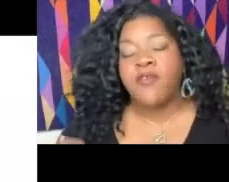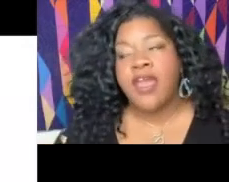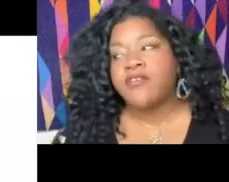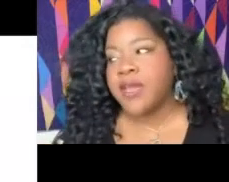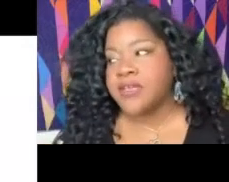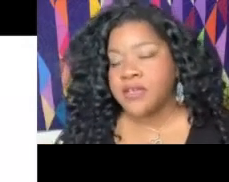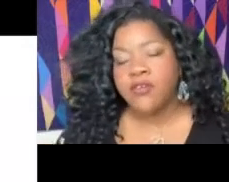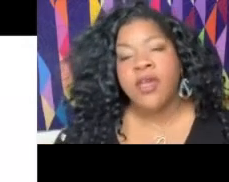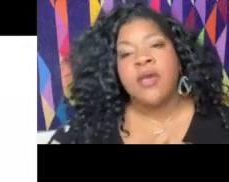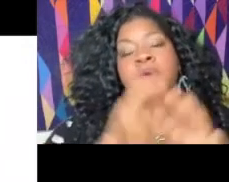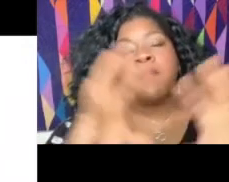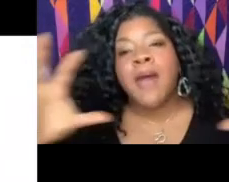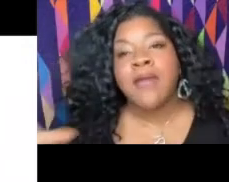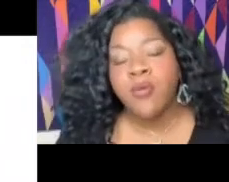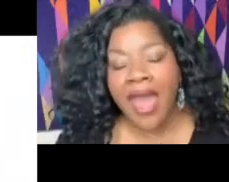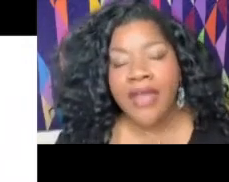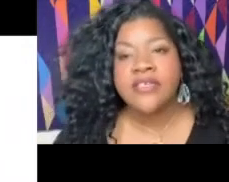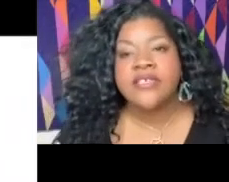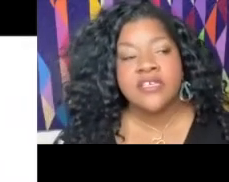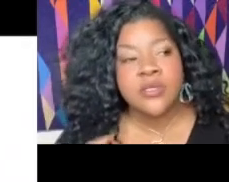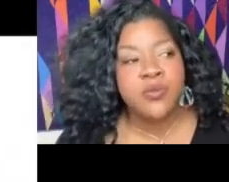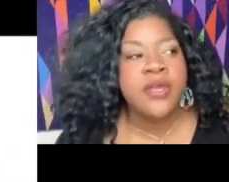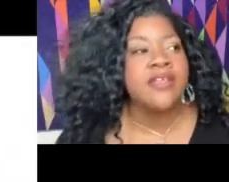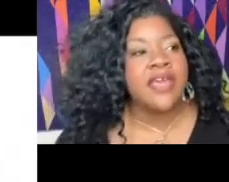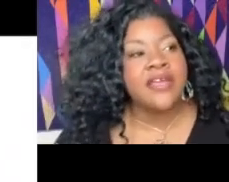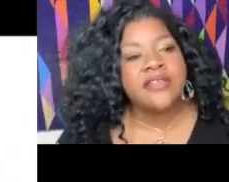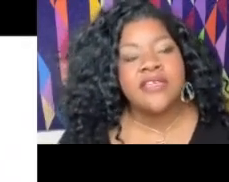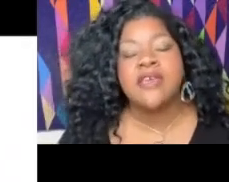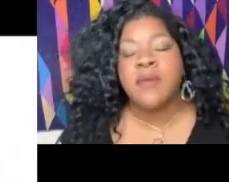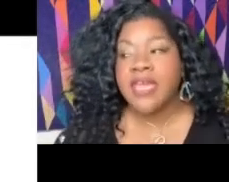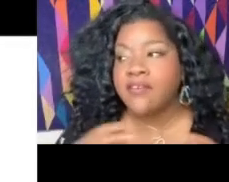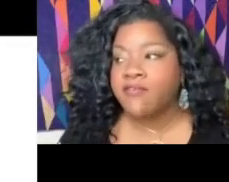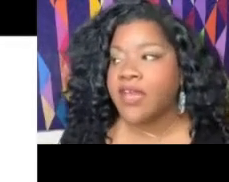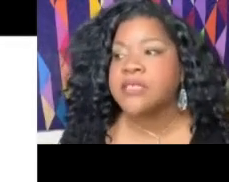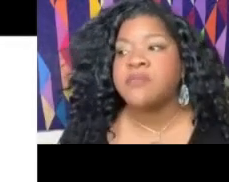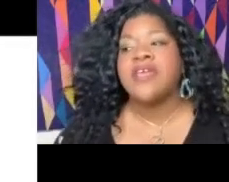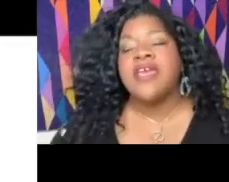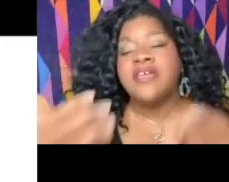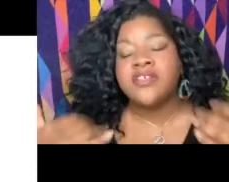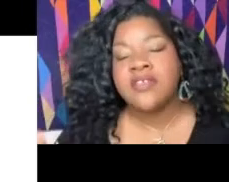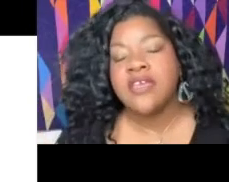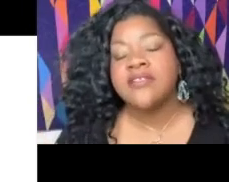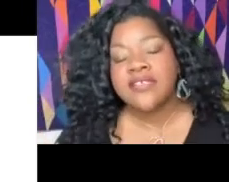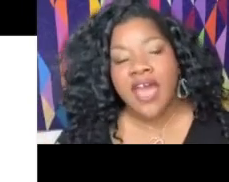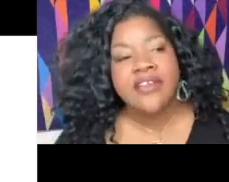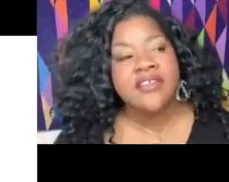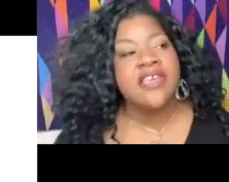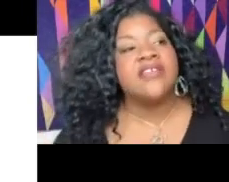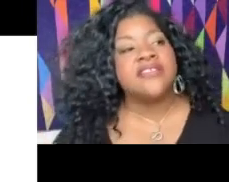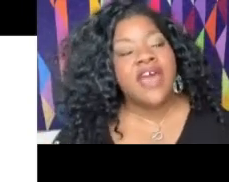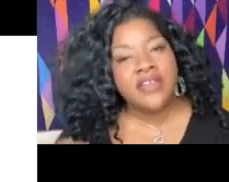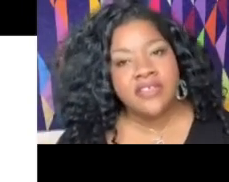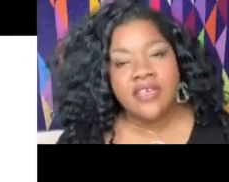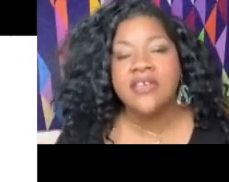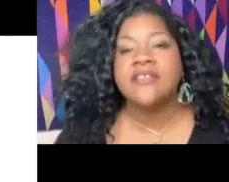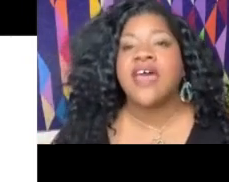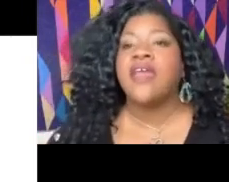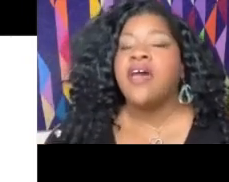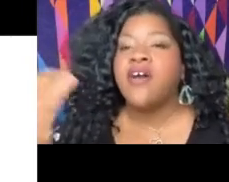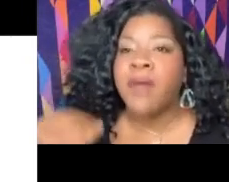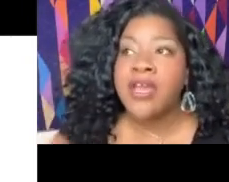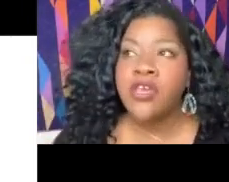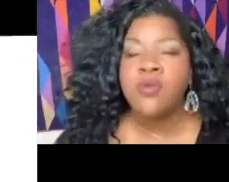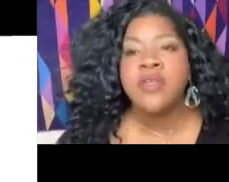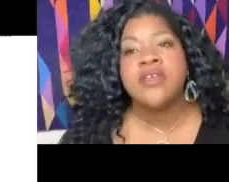to be afraid of myself. But my practice is really a deep investment into the inside, into the inside, into the